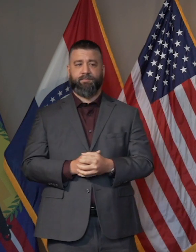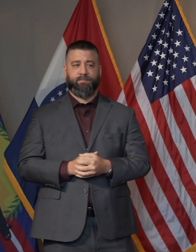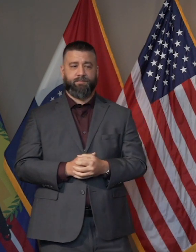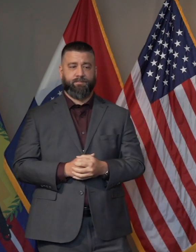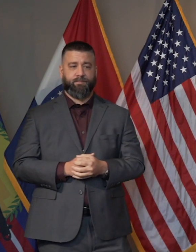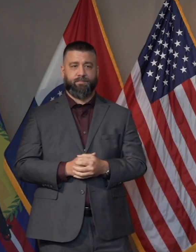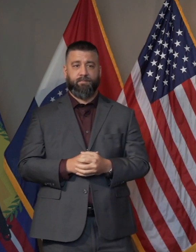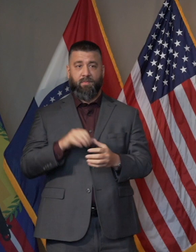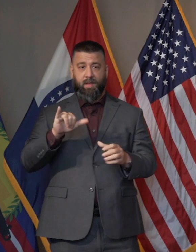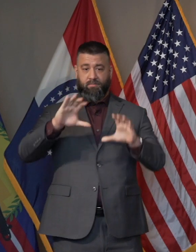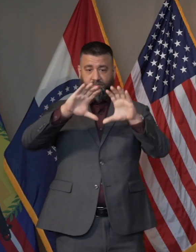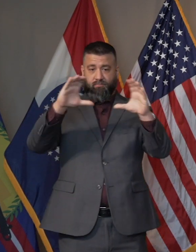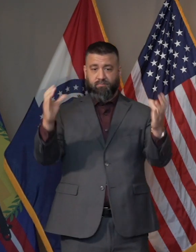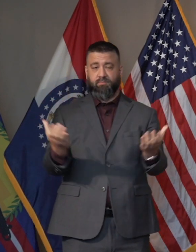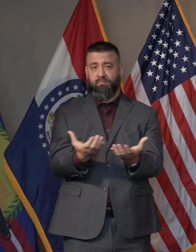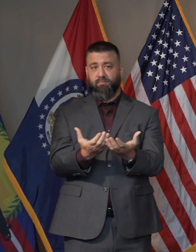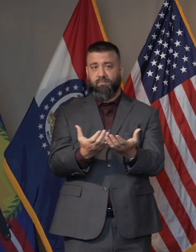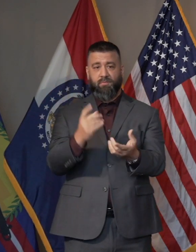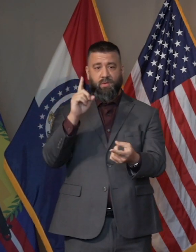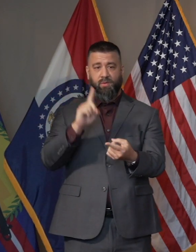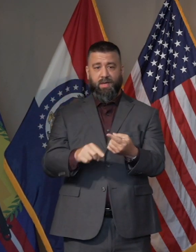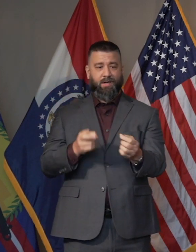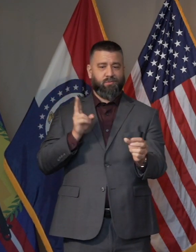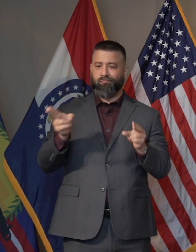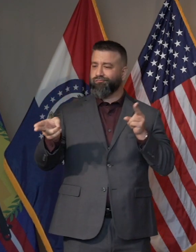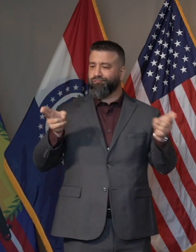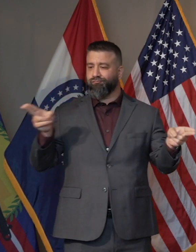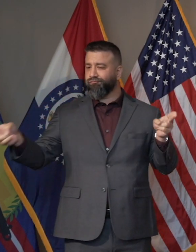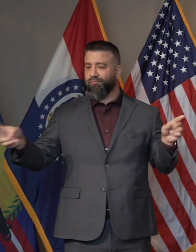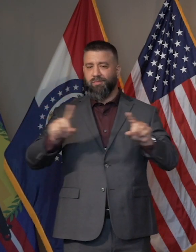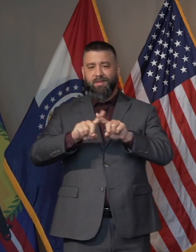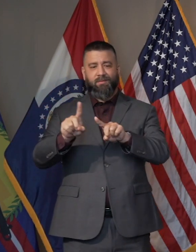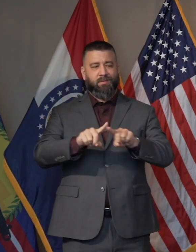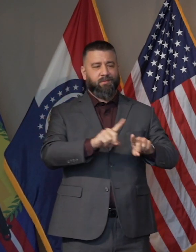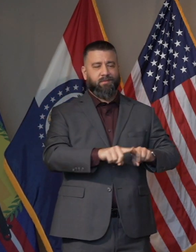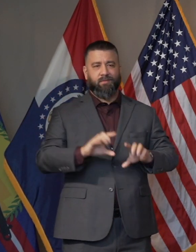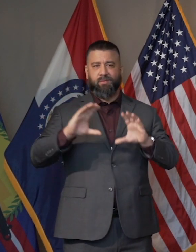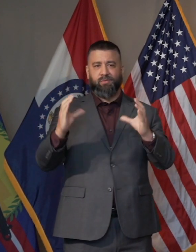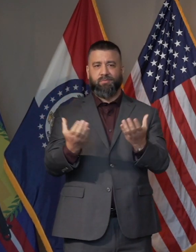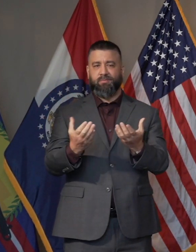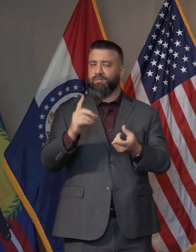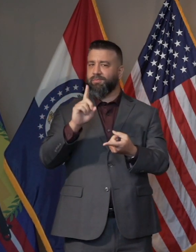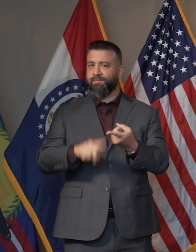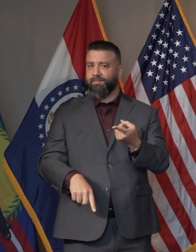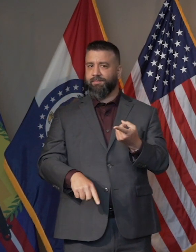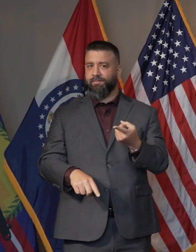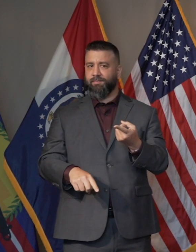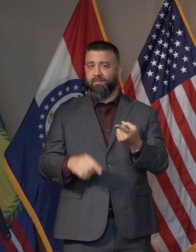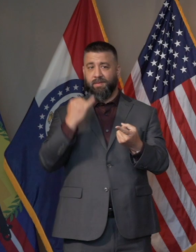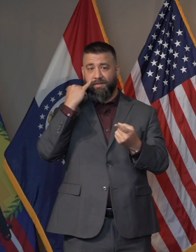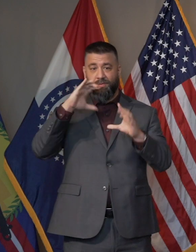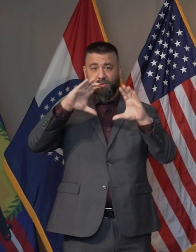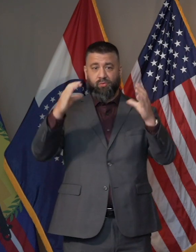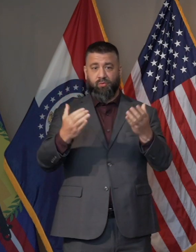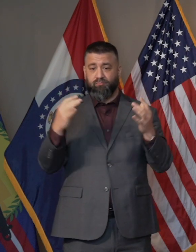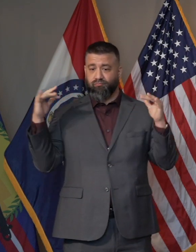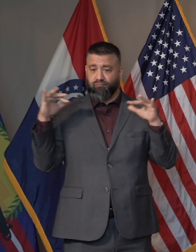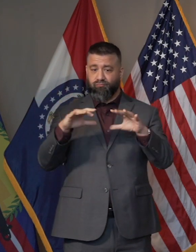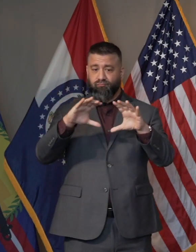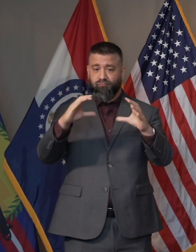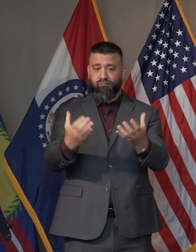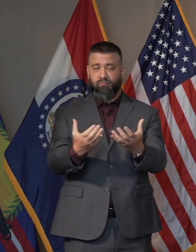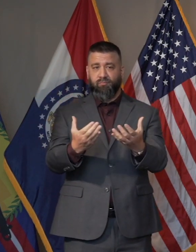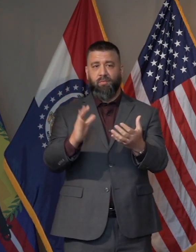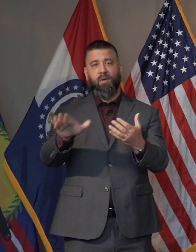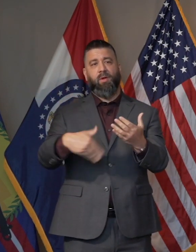Within these bubbles, you can't belong to more than one group. Even when a group gathers, all members should continue to practice